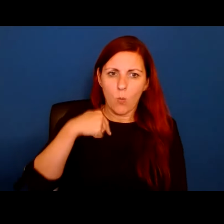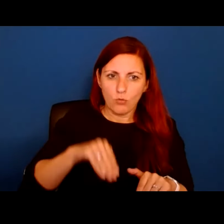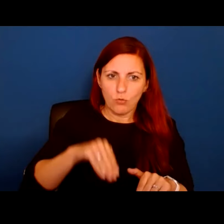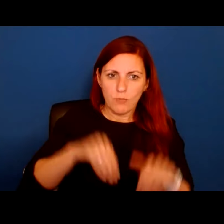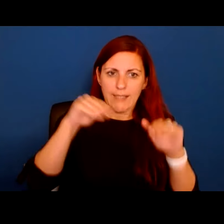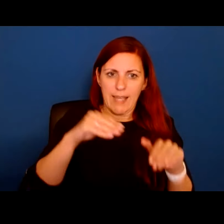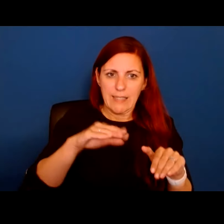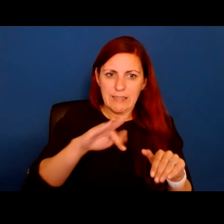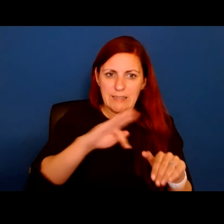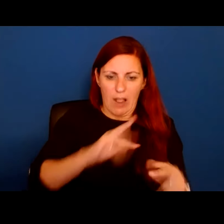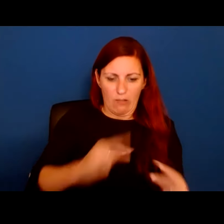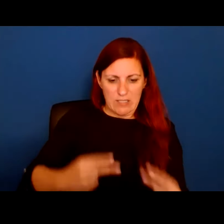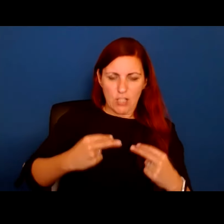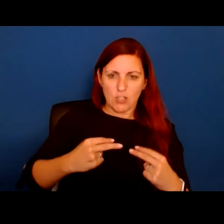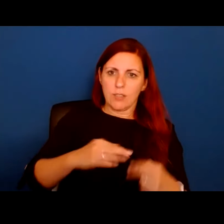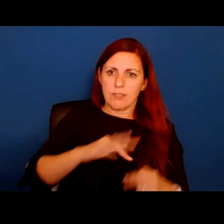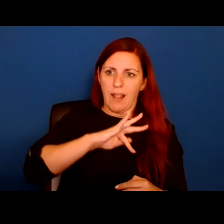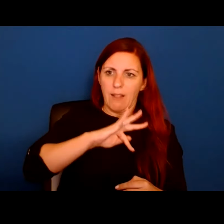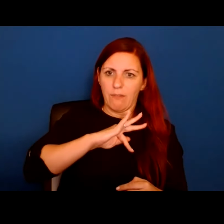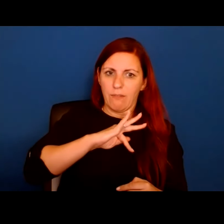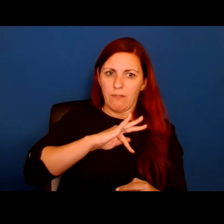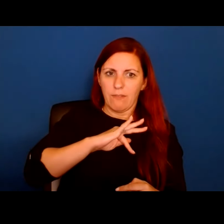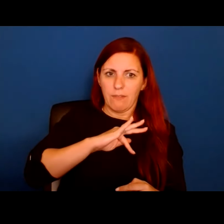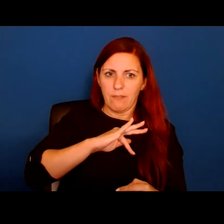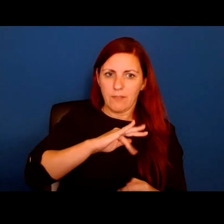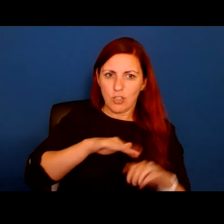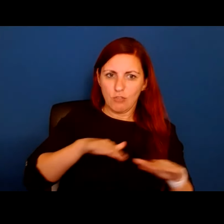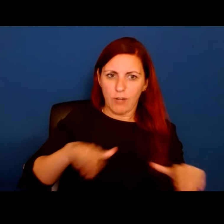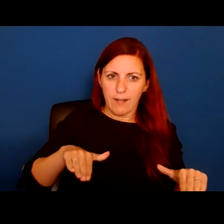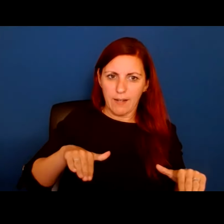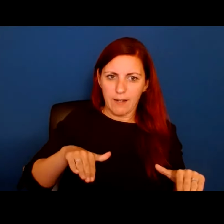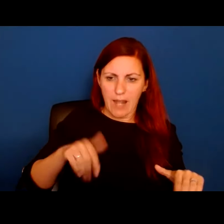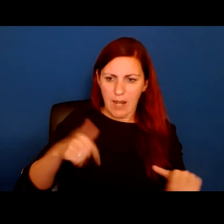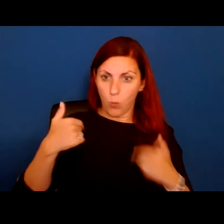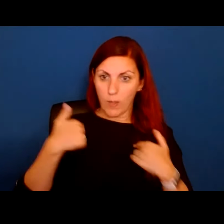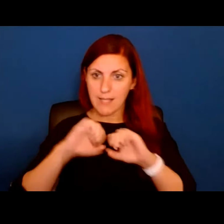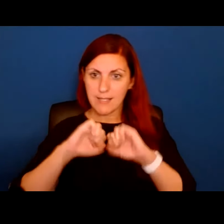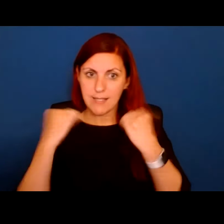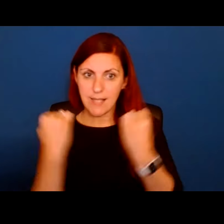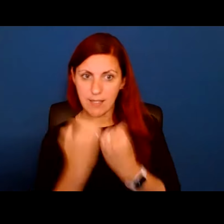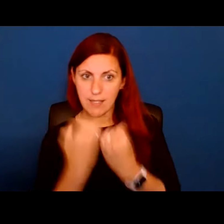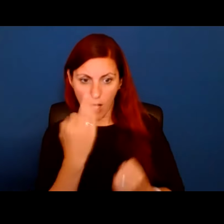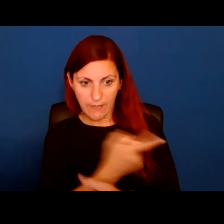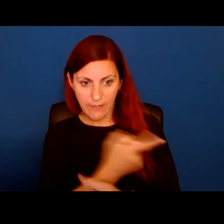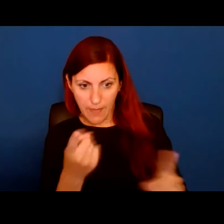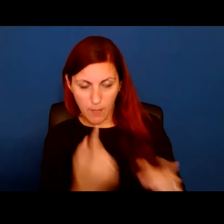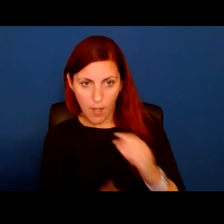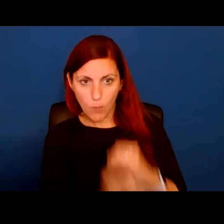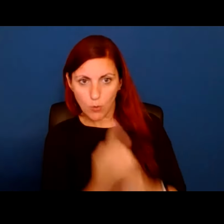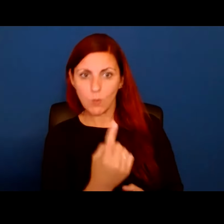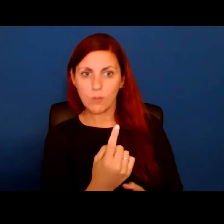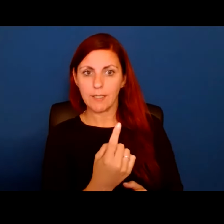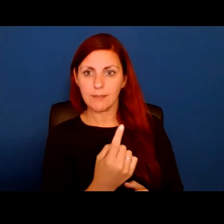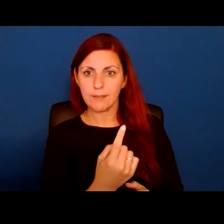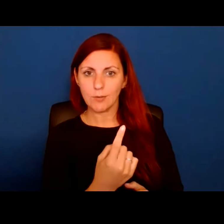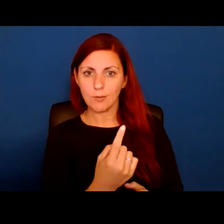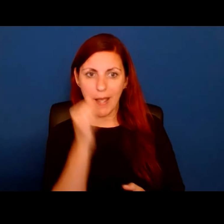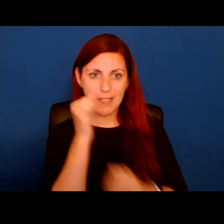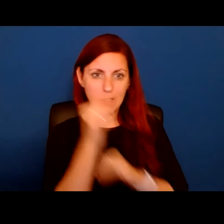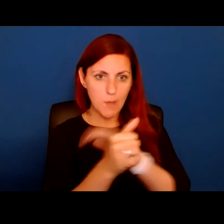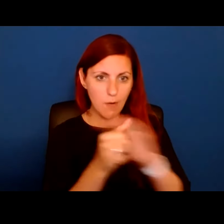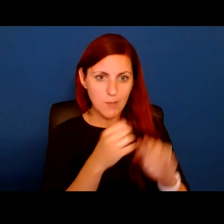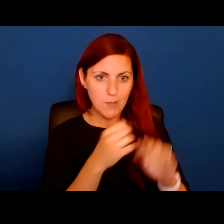and that as a society, we are not affording them sufficient opportunities to experience the growth that comes with open, frank,